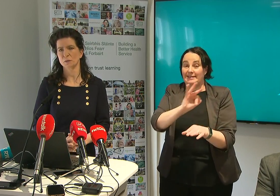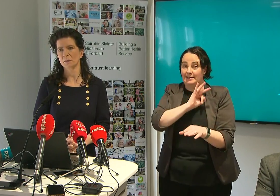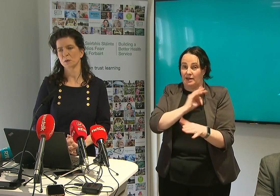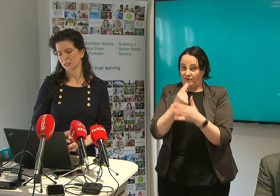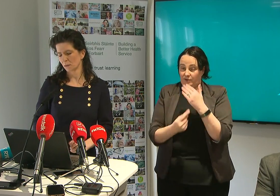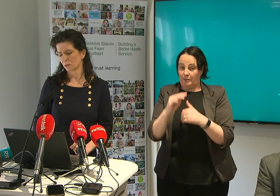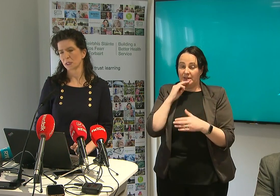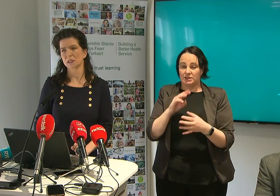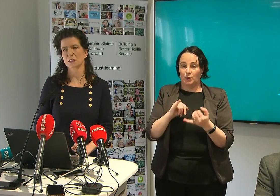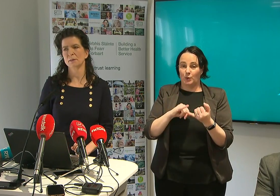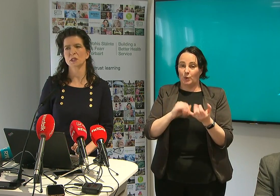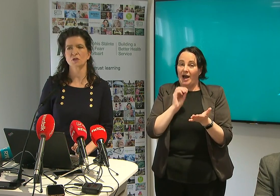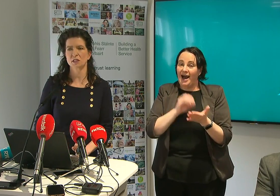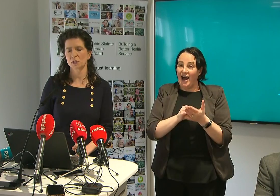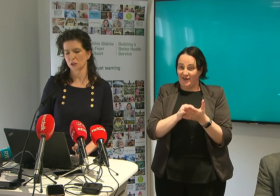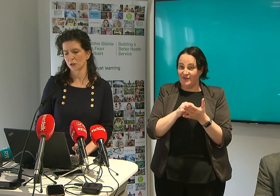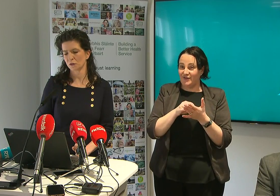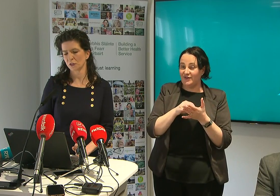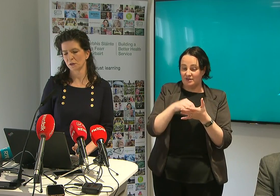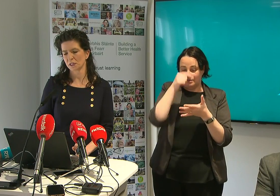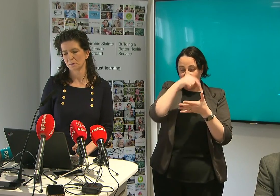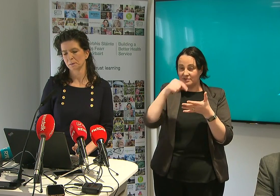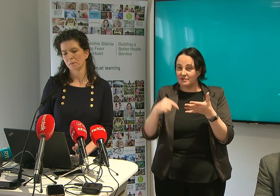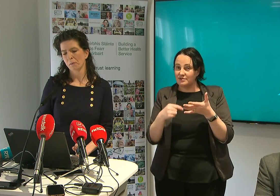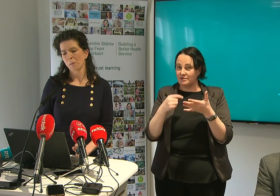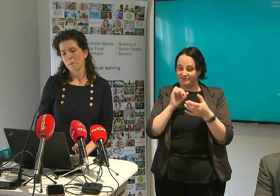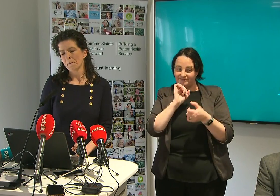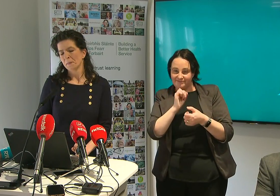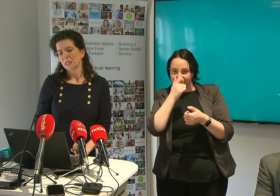self-isolation is for people with symptoms and it's to limit transmission of the virus.